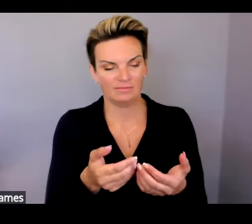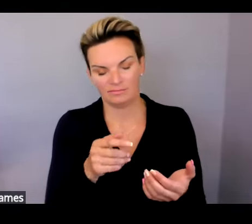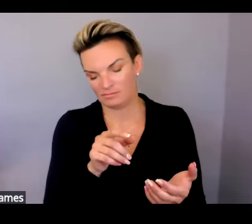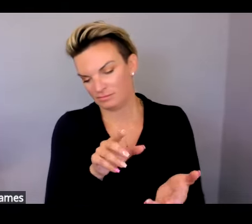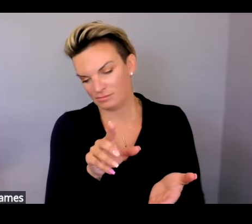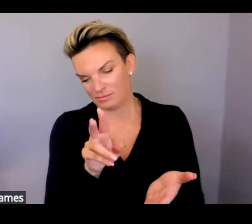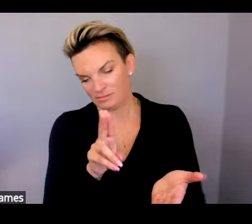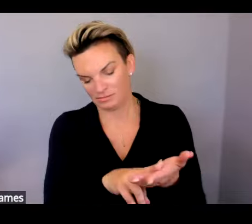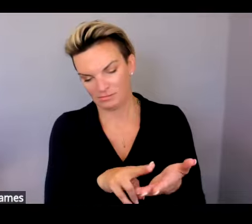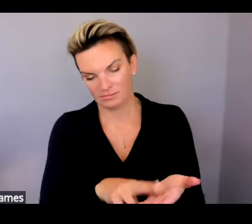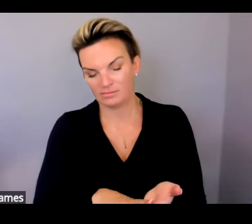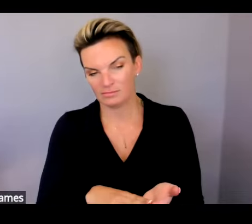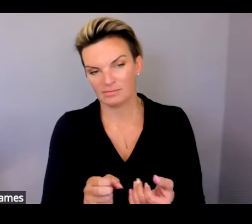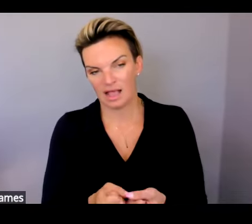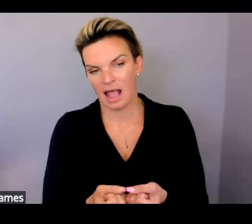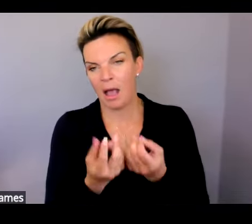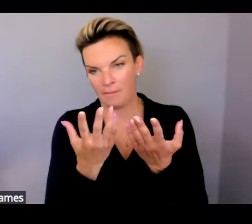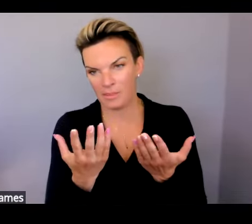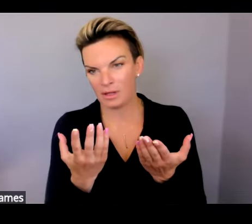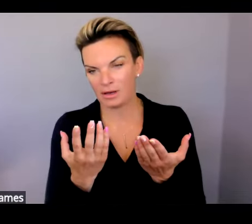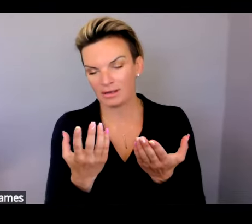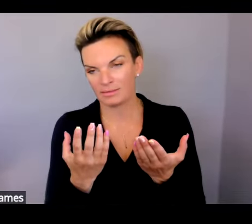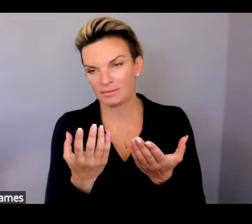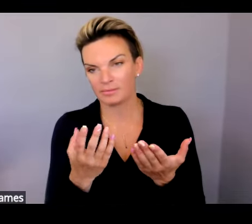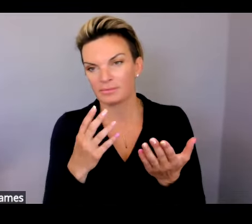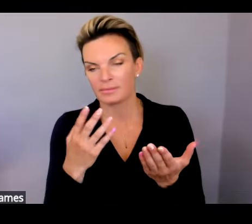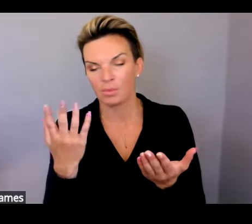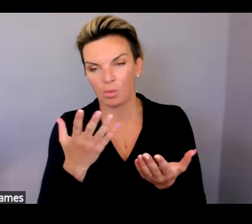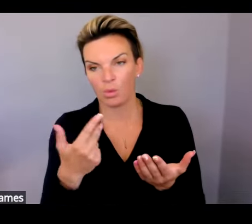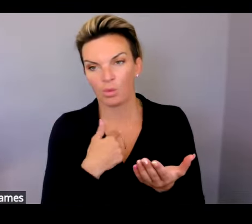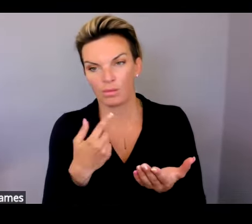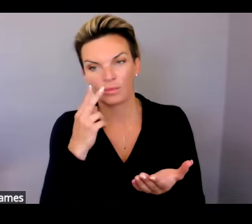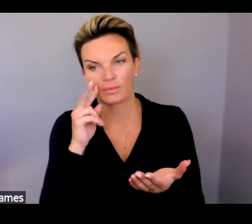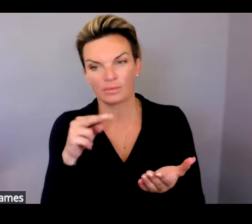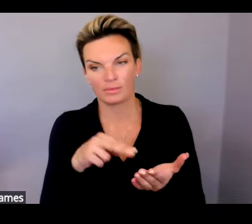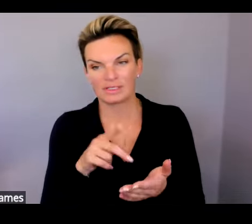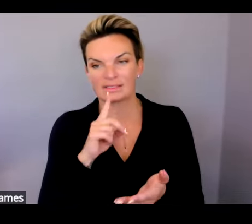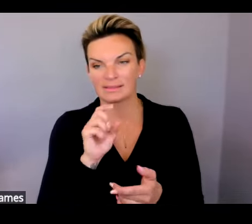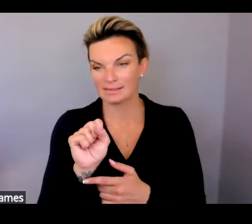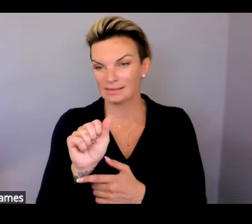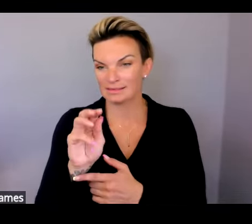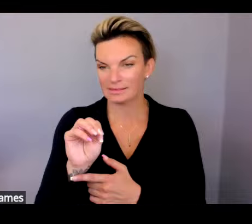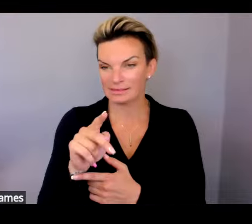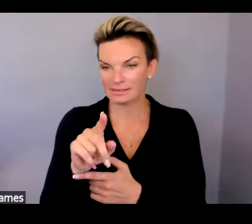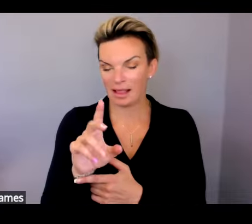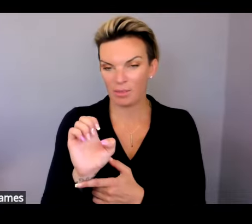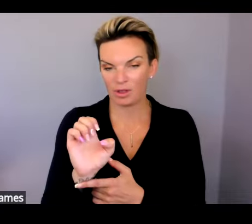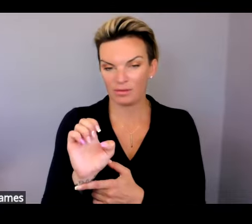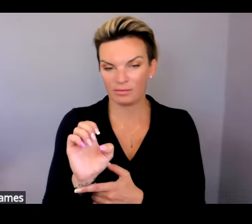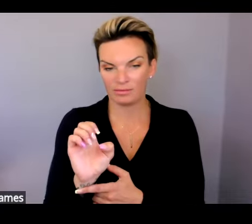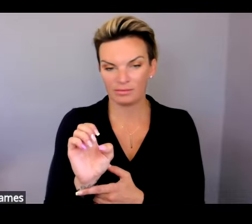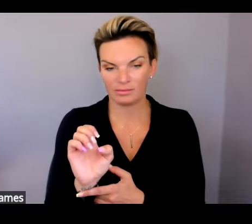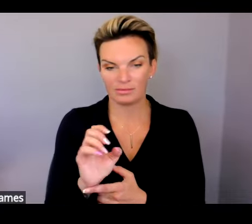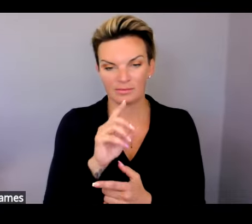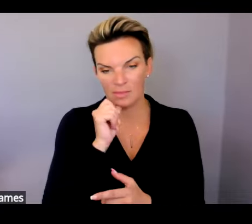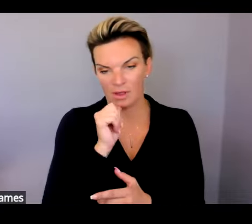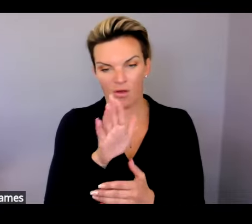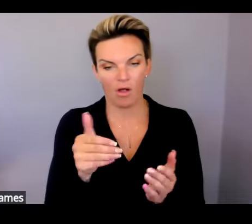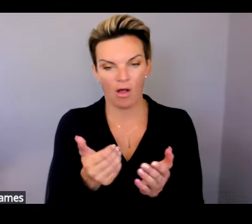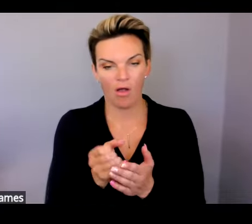a number of petition sheets. And what we're going to be looking at is the sample, right? Correct. We're not looking at all of the petitions,